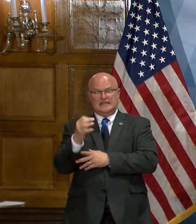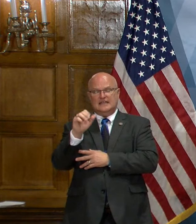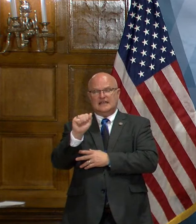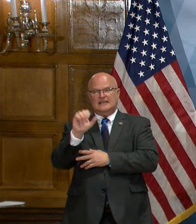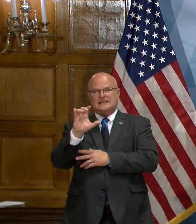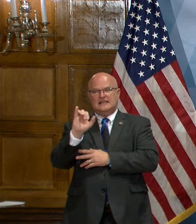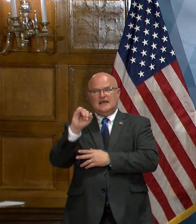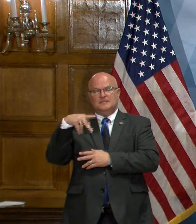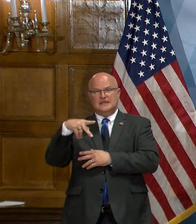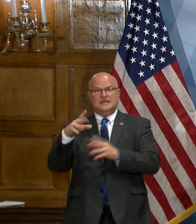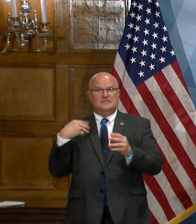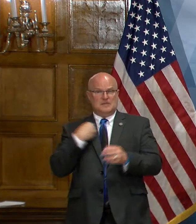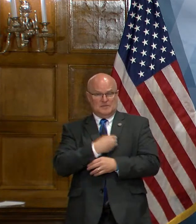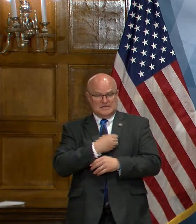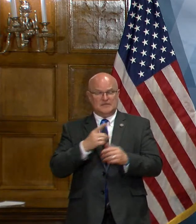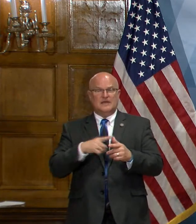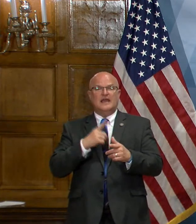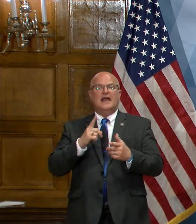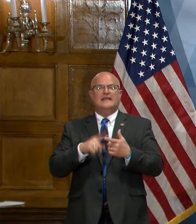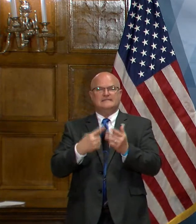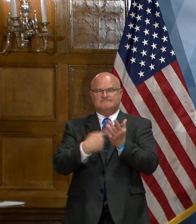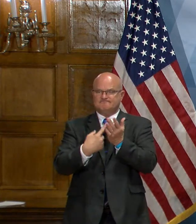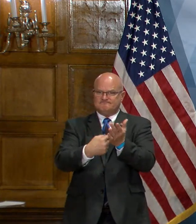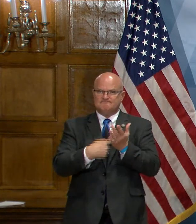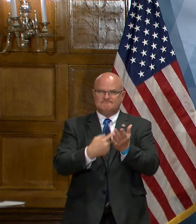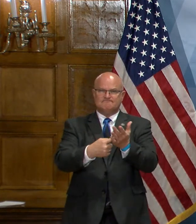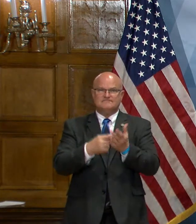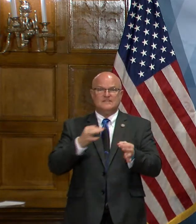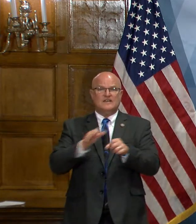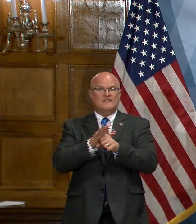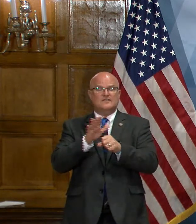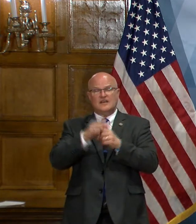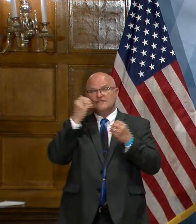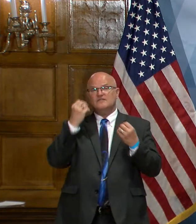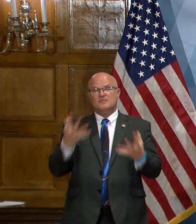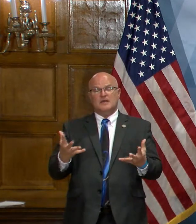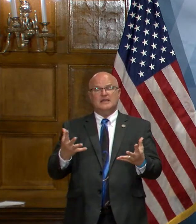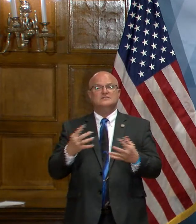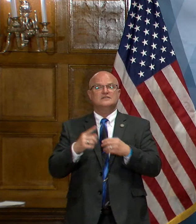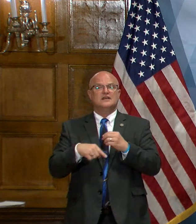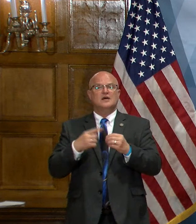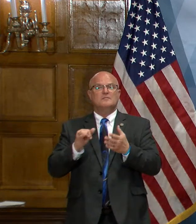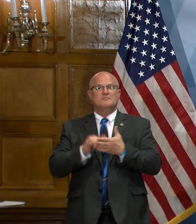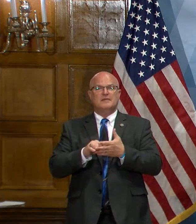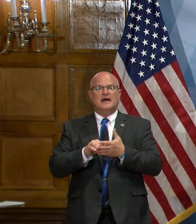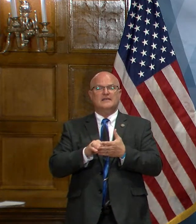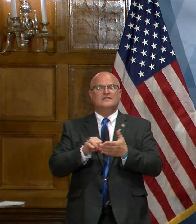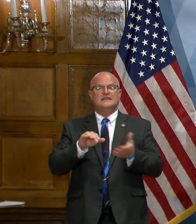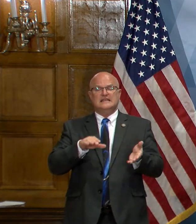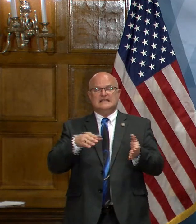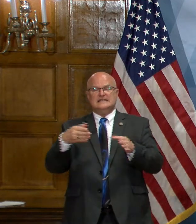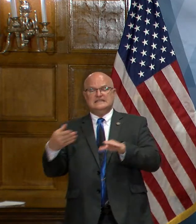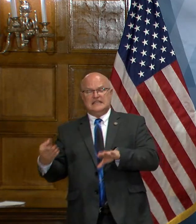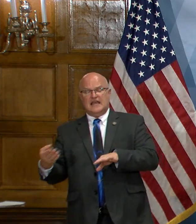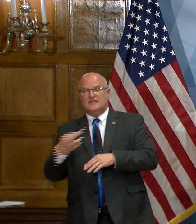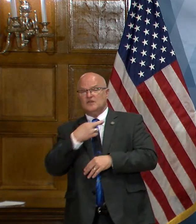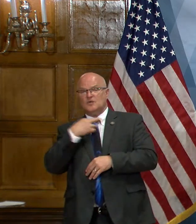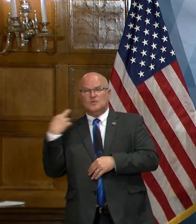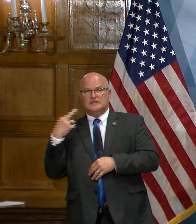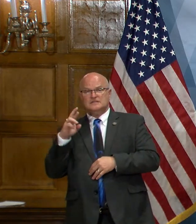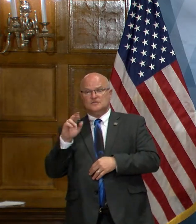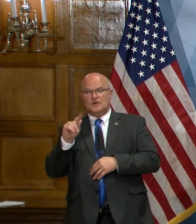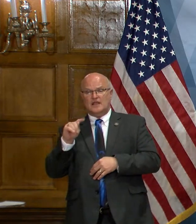ACIP membership and the liaisons to discuss this and see if we have enough information on the benefit-risk ratio and whether there have